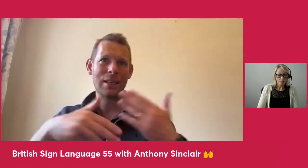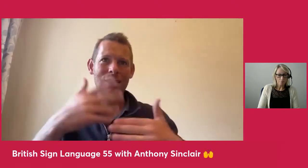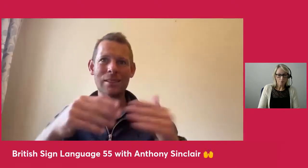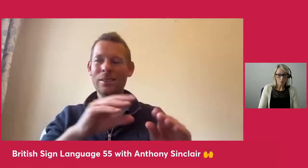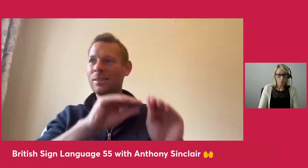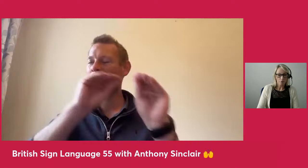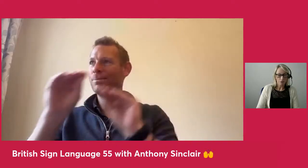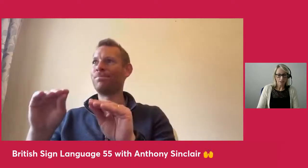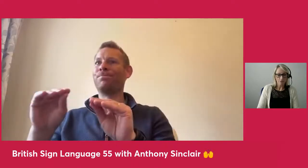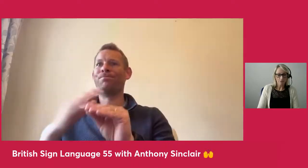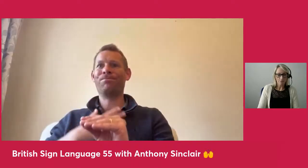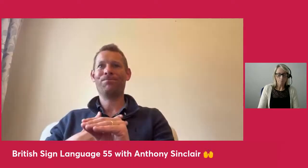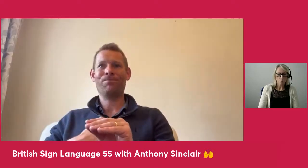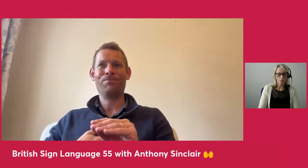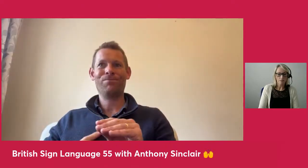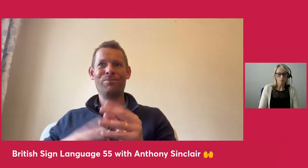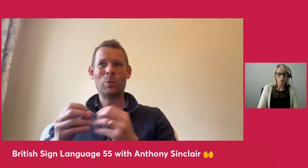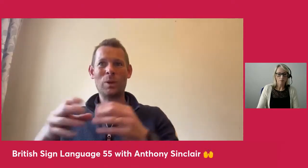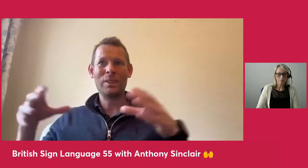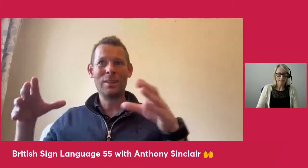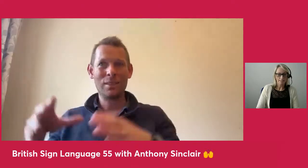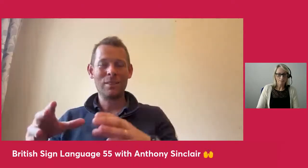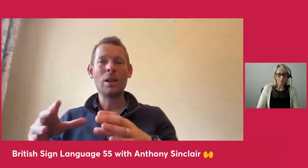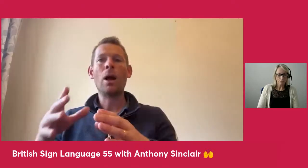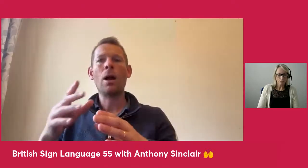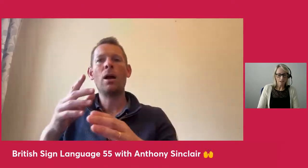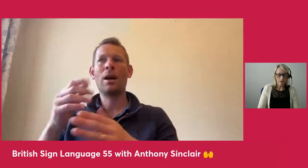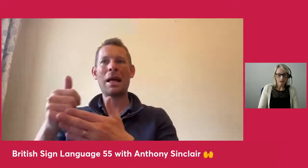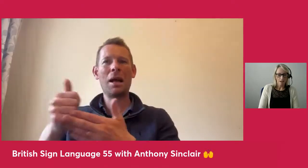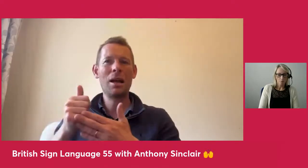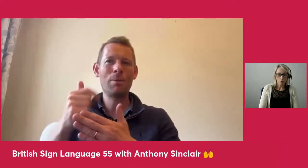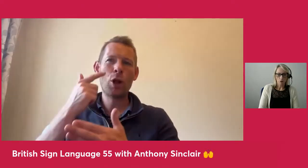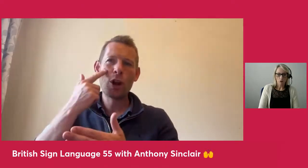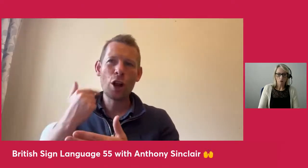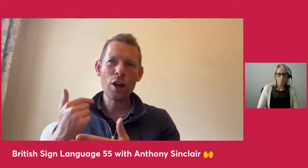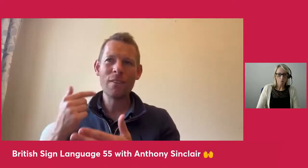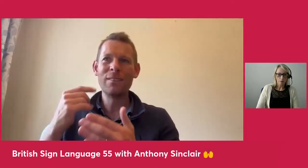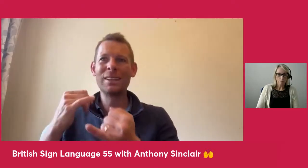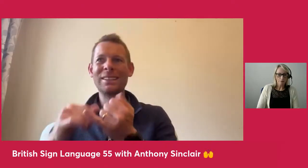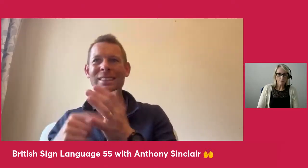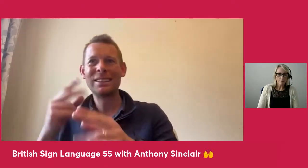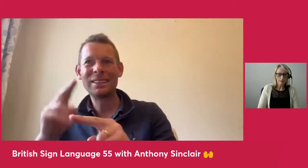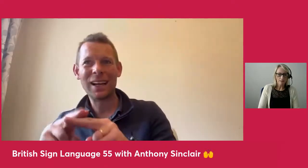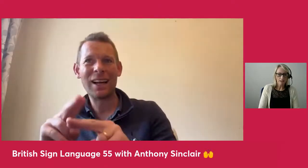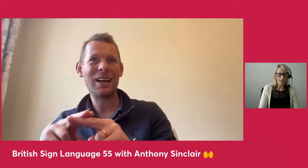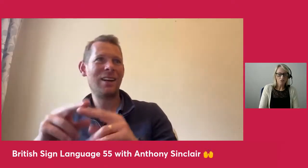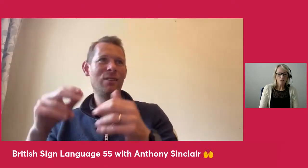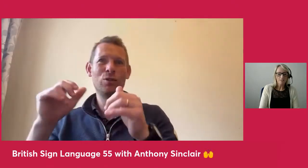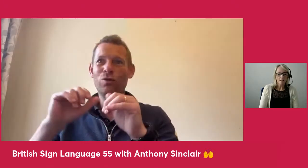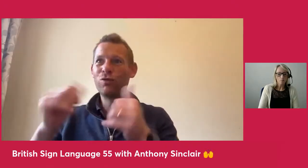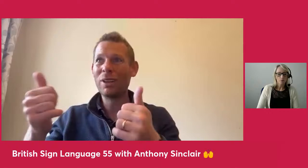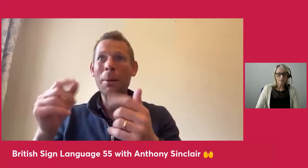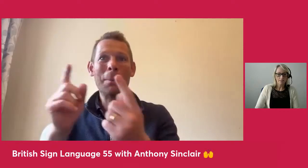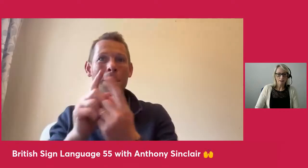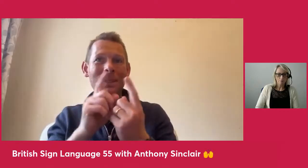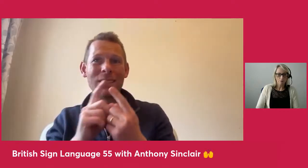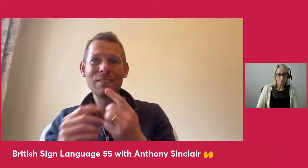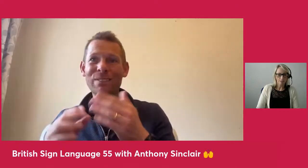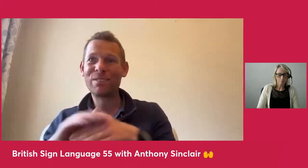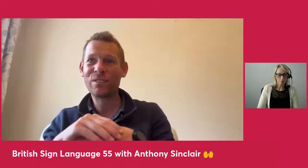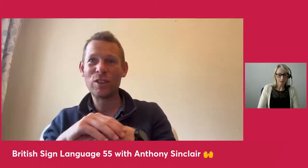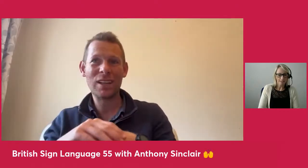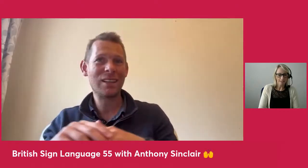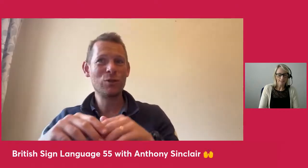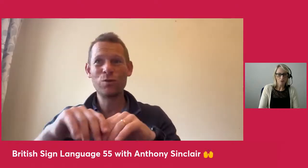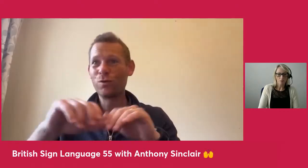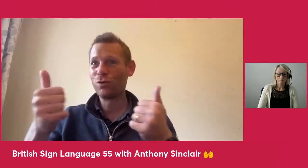to living for all their years and then moving somewhere completely different with a new group of people. And it does help when the staff are lovely